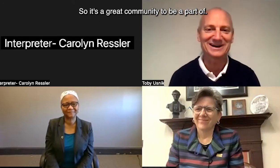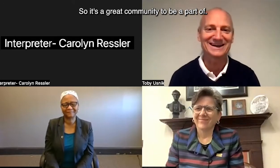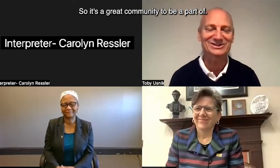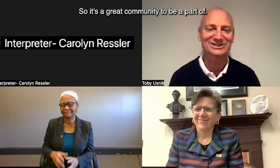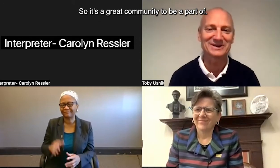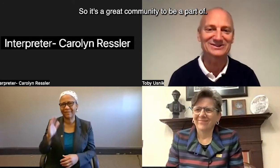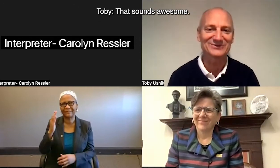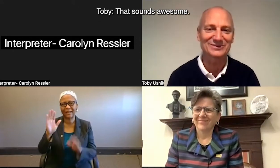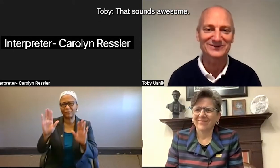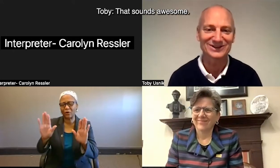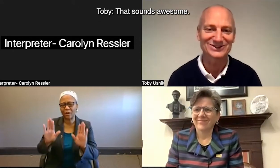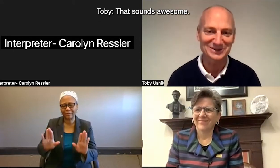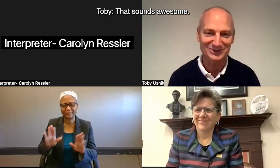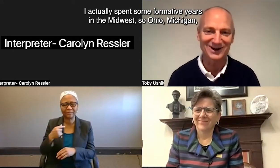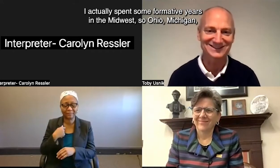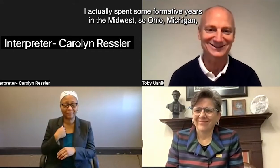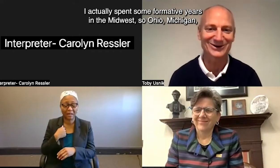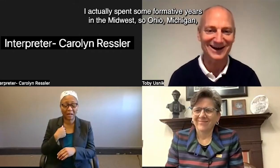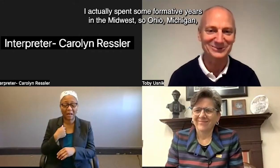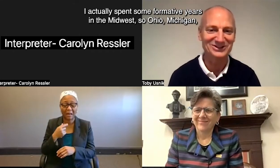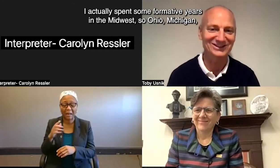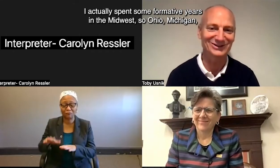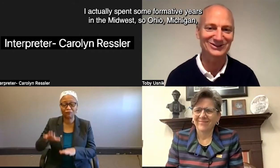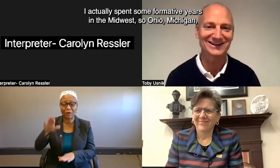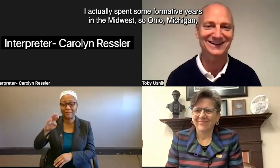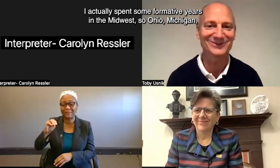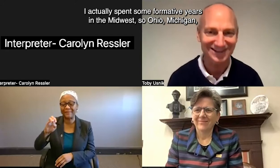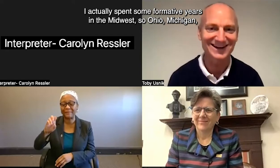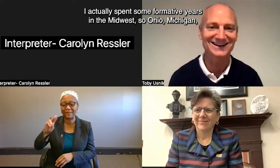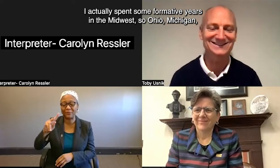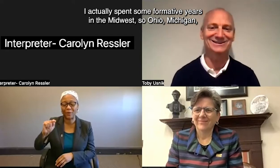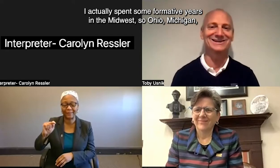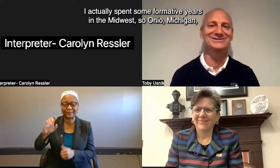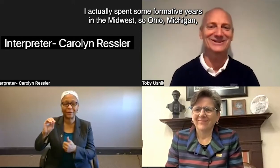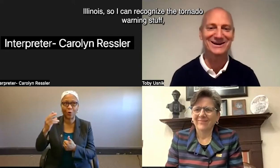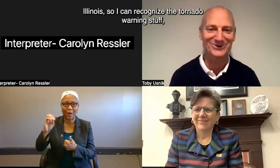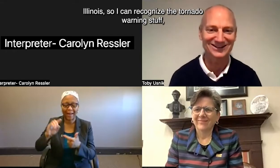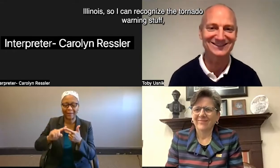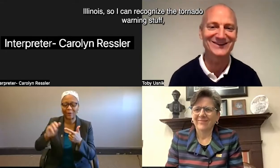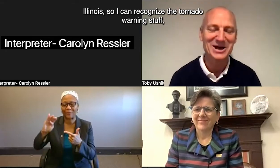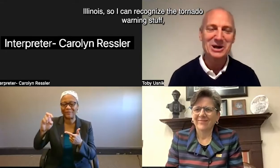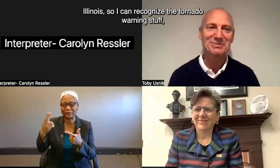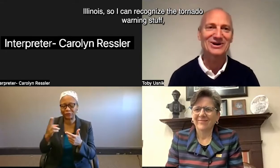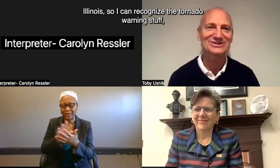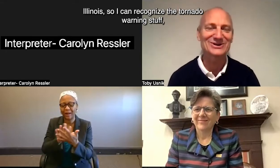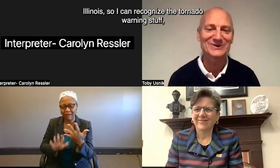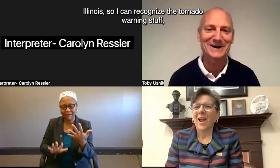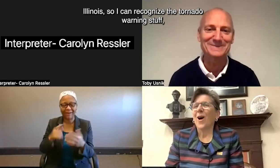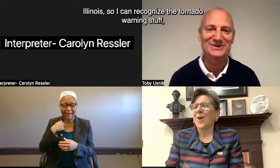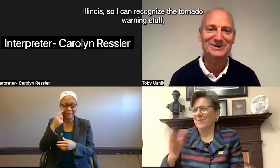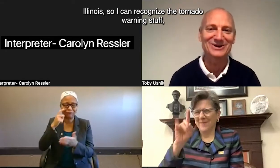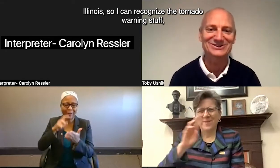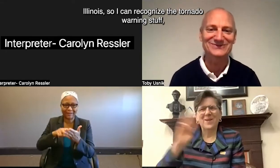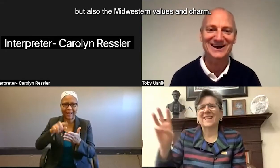awesome. I actually spent some formative years in the Midwest, so Ohio, Michigan, Illinois, so I can recognize the tornado warning stuff, but also